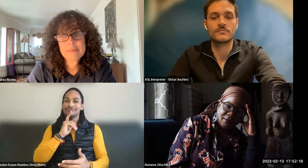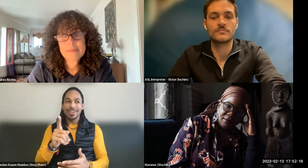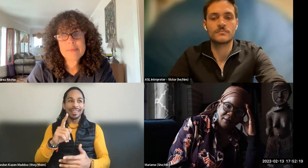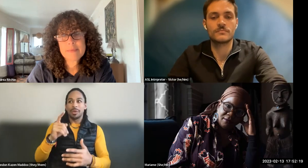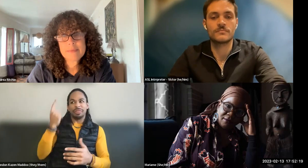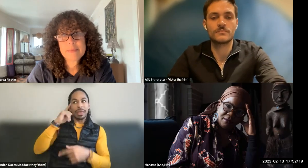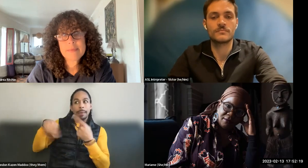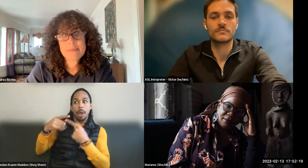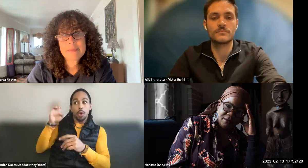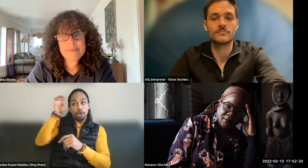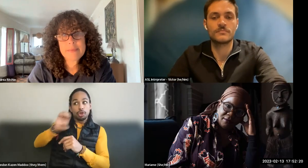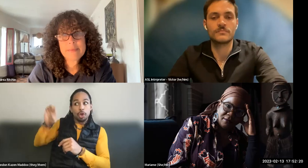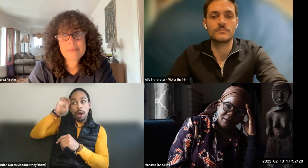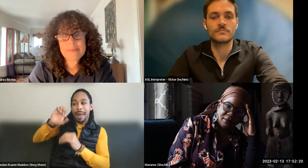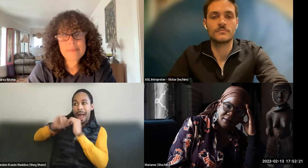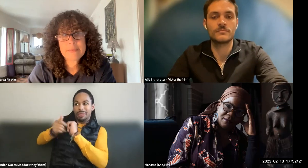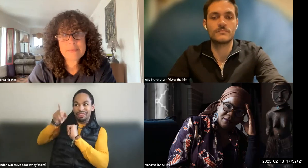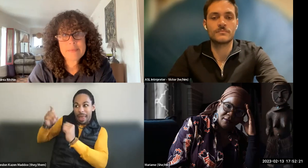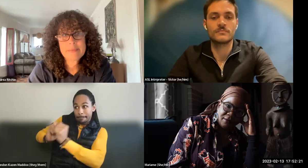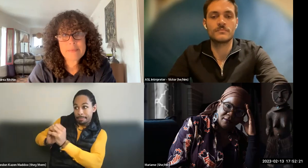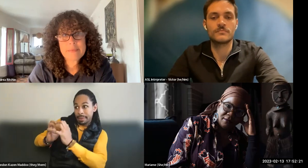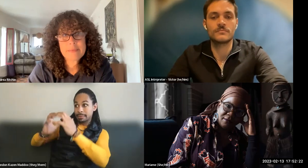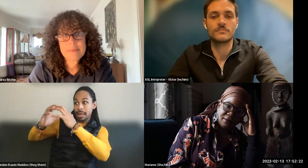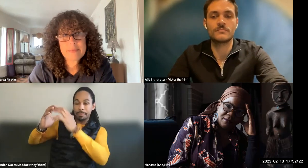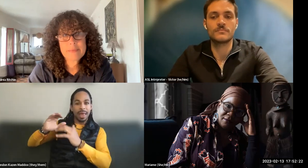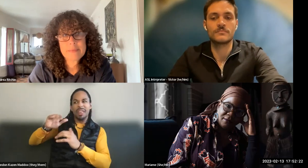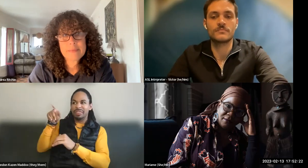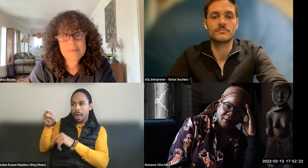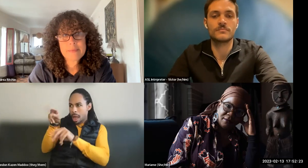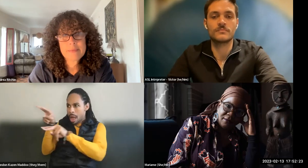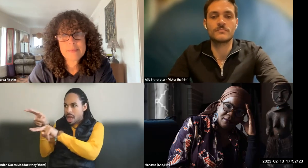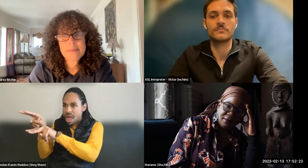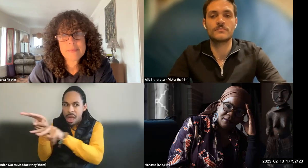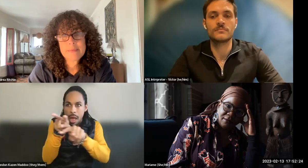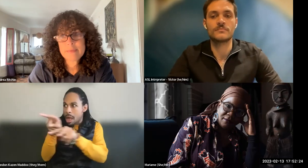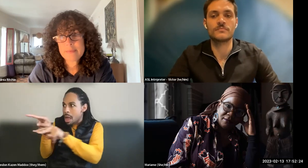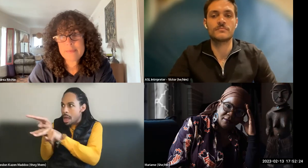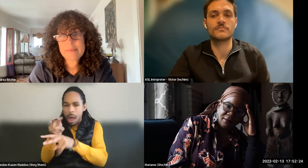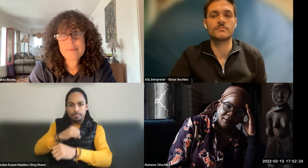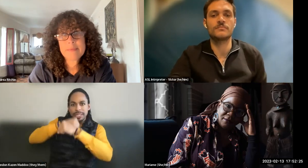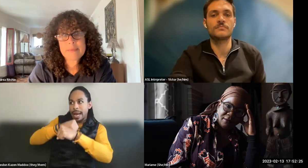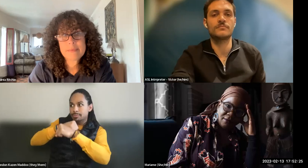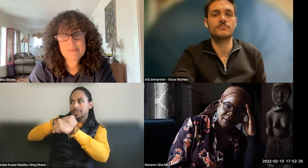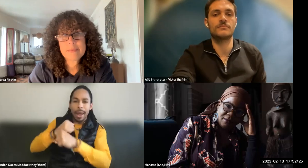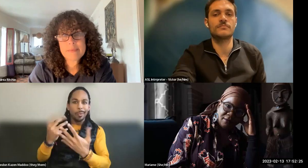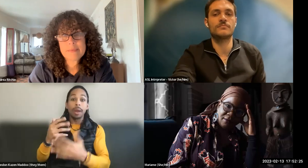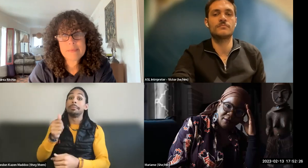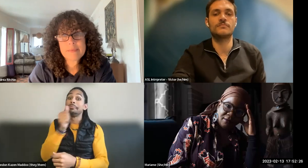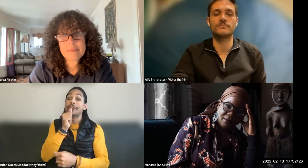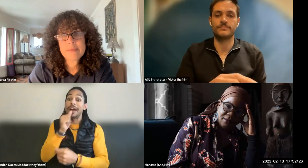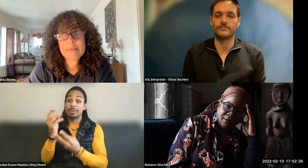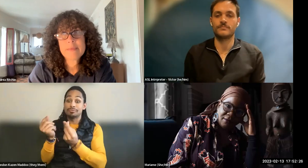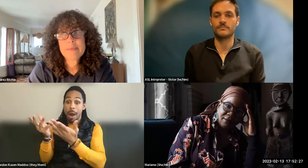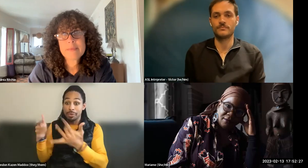least. So the abiding concern really was the protection of private property. It was the creation of